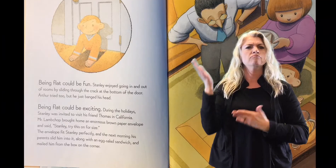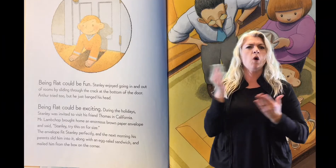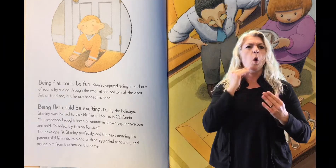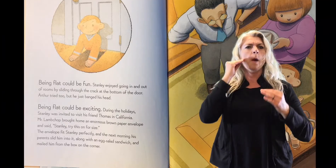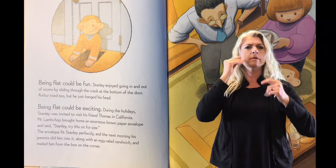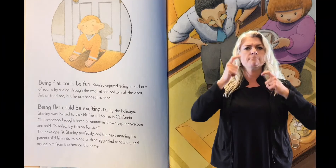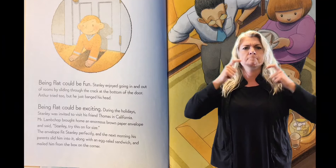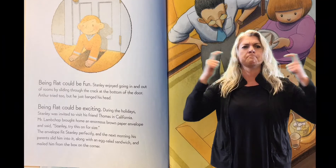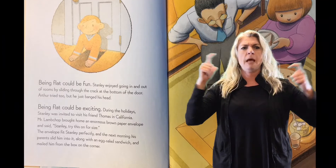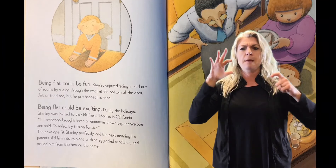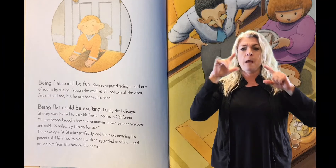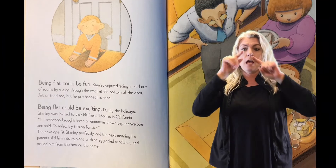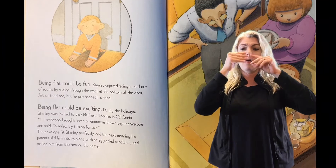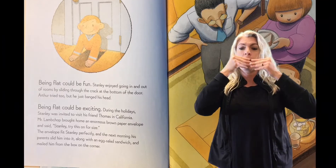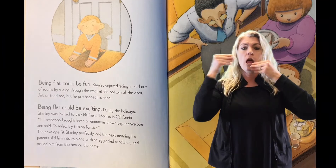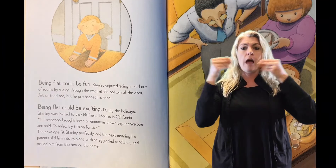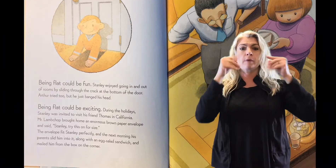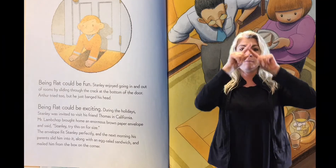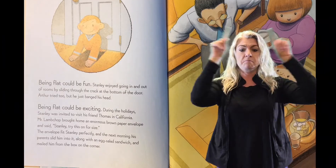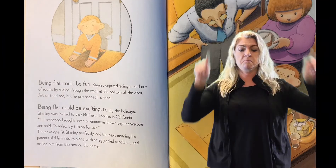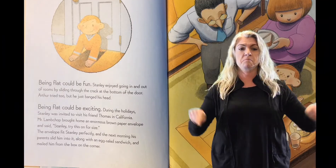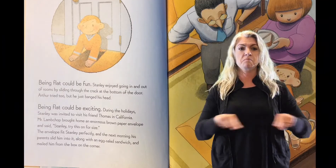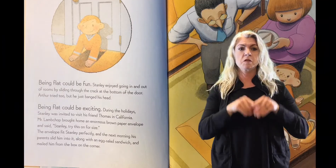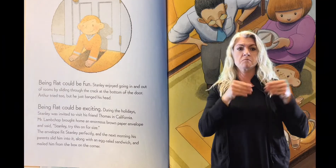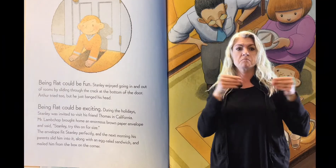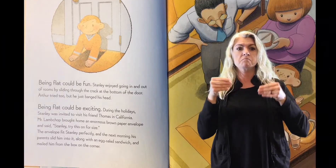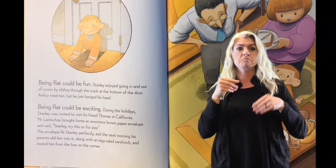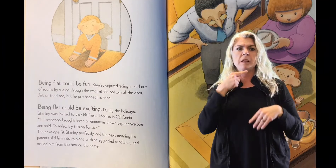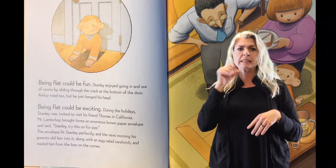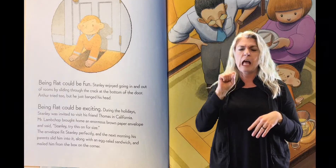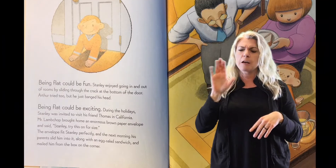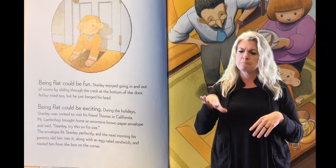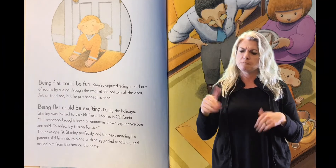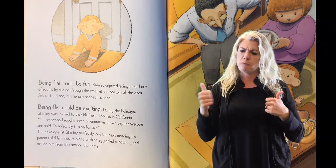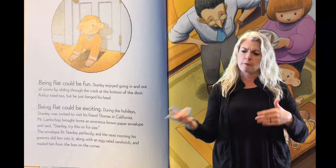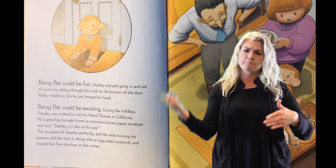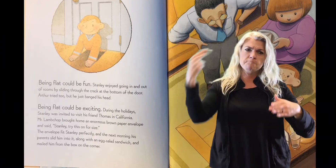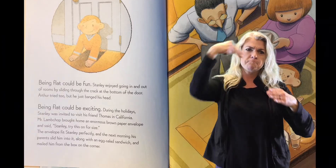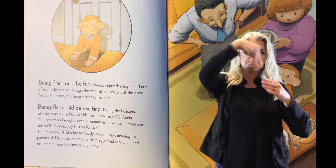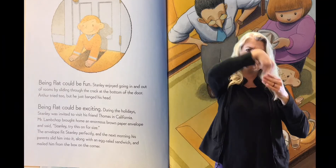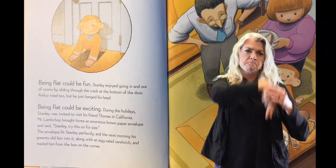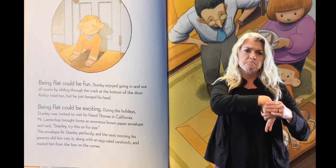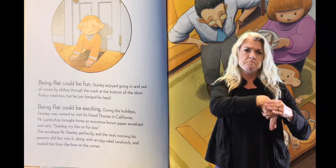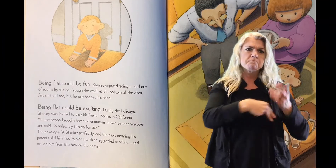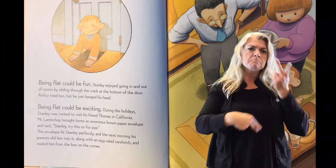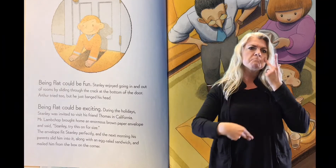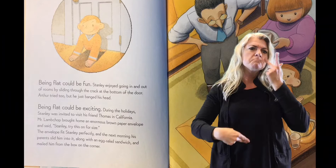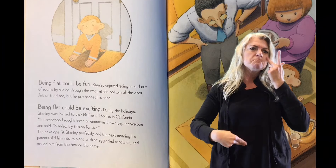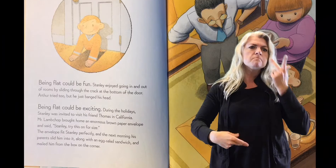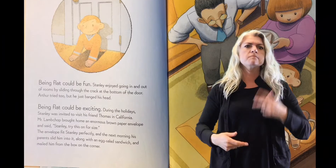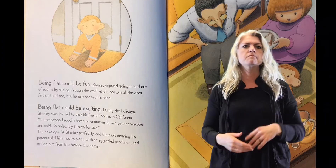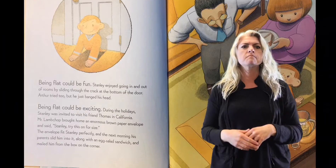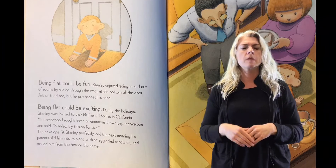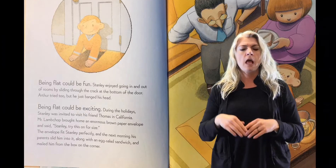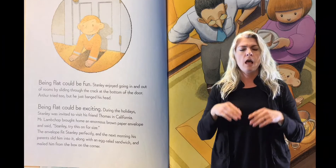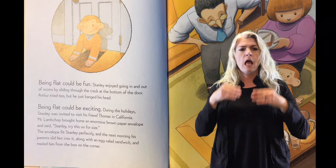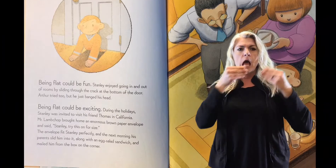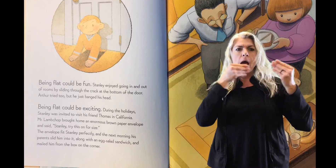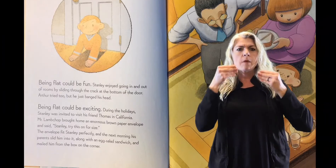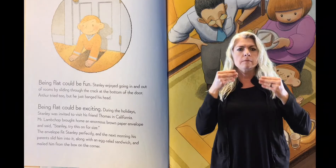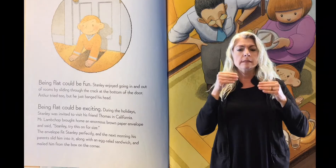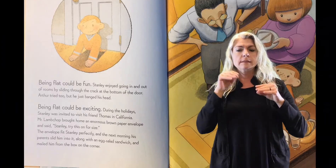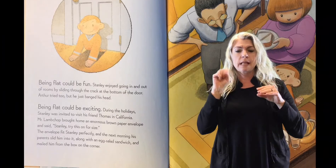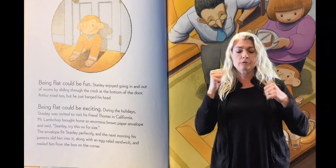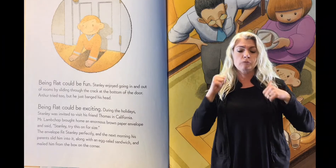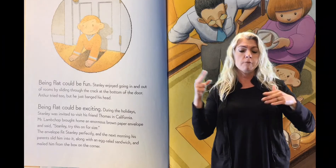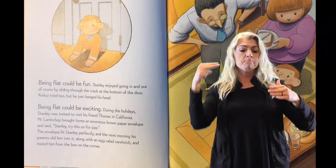California. Mr. Lambchop brought home an enormous brown paper envelope and said, "Stanley, try this on for